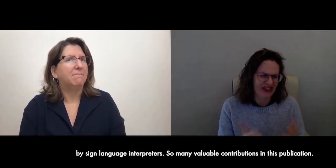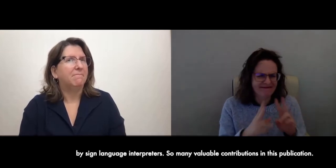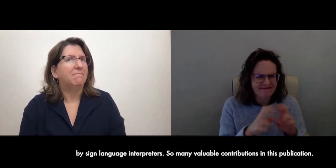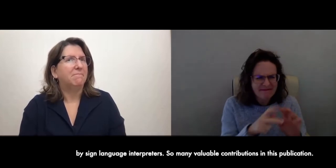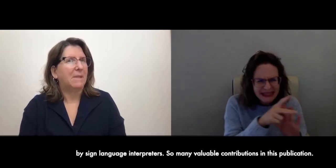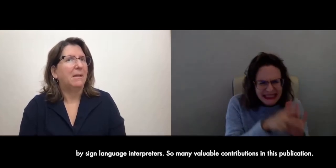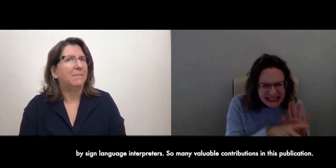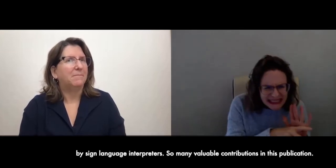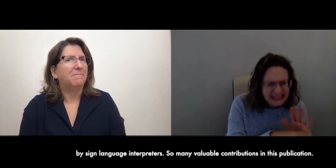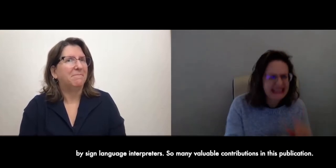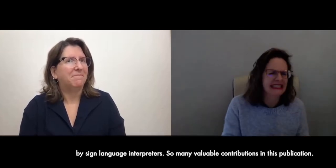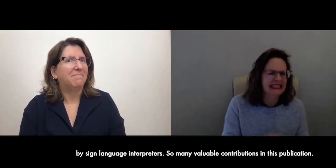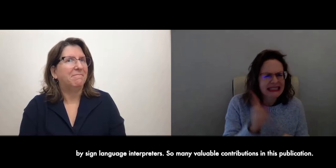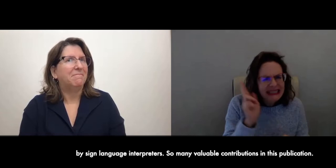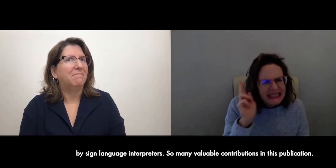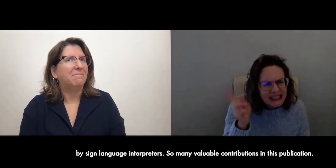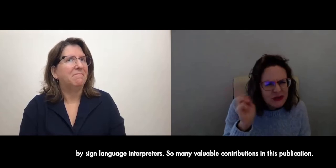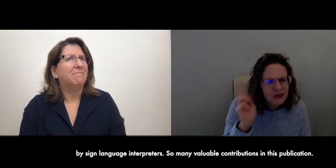valuable contributions in this publication.